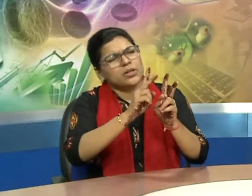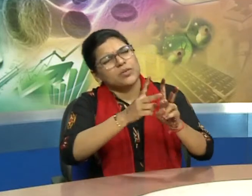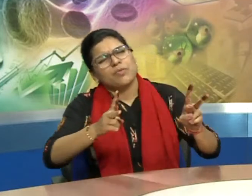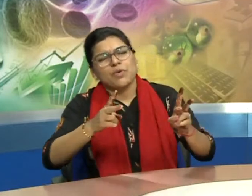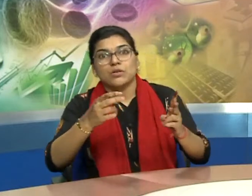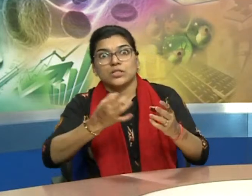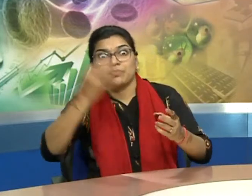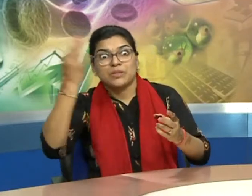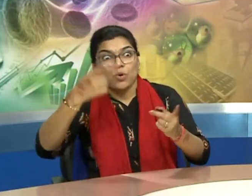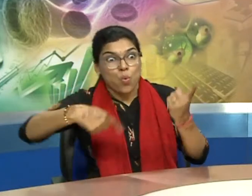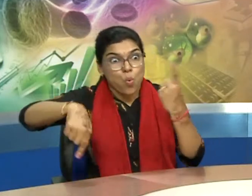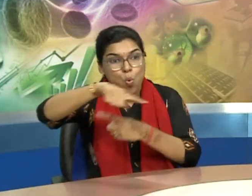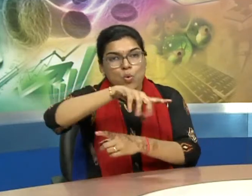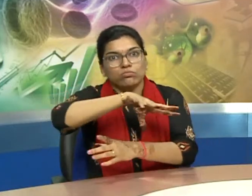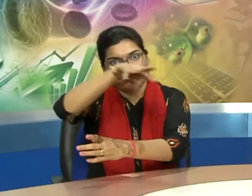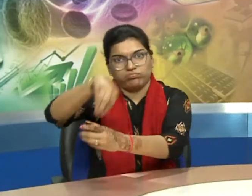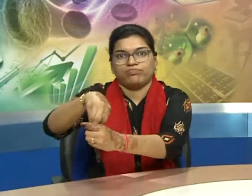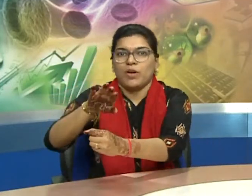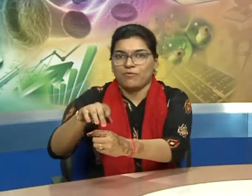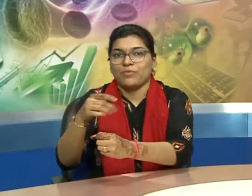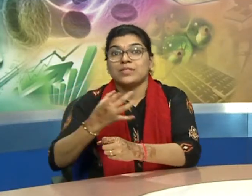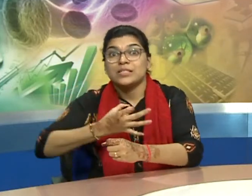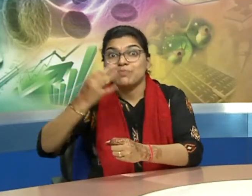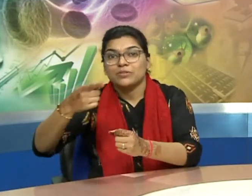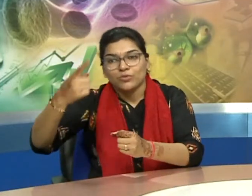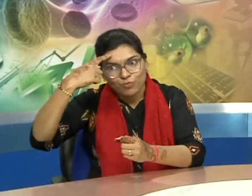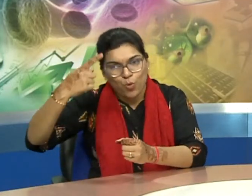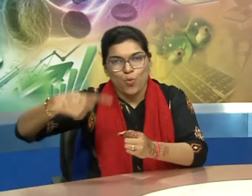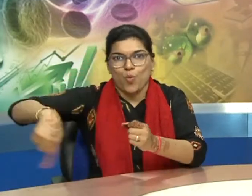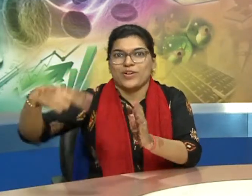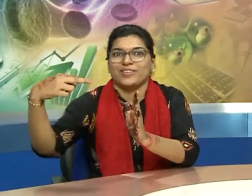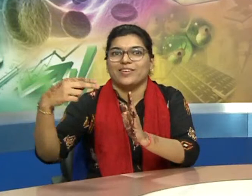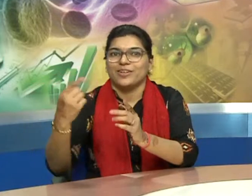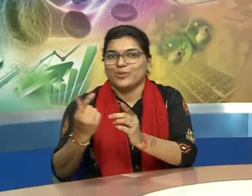Meeting the needs of all inquiries on that given subject.